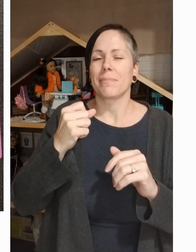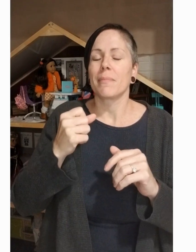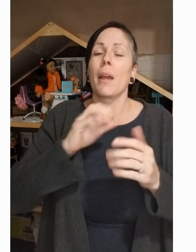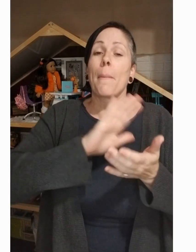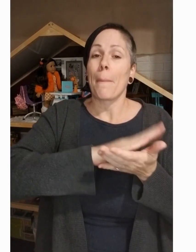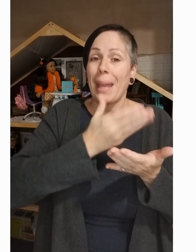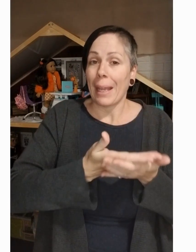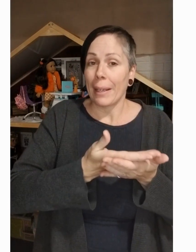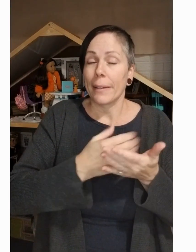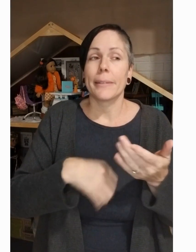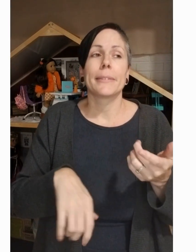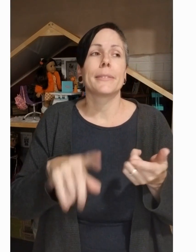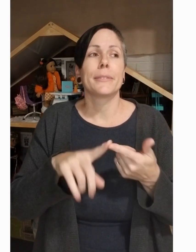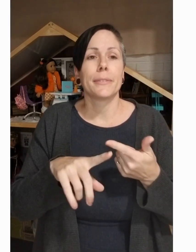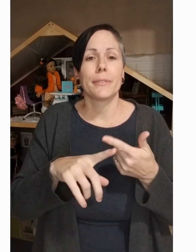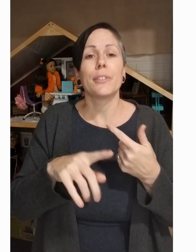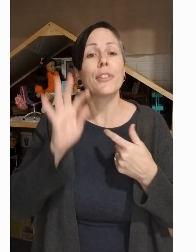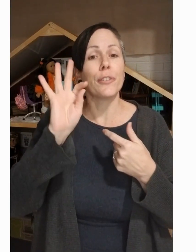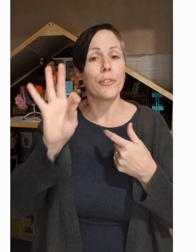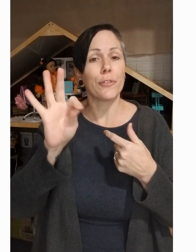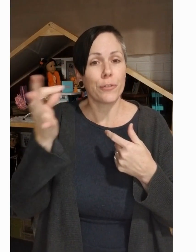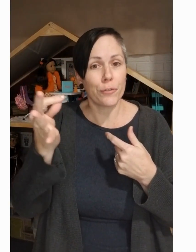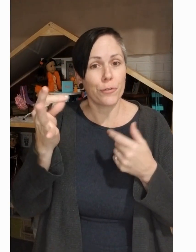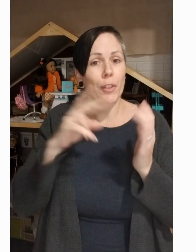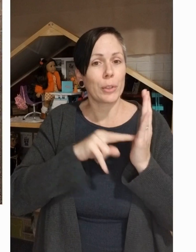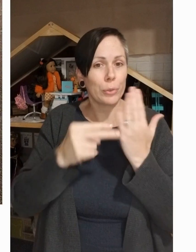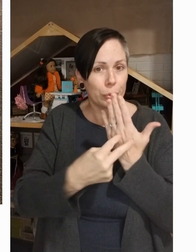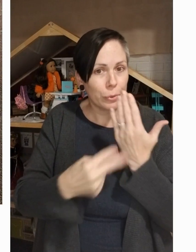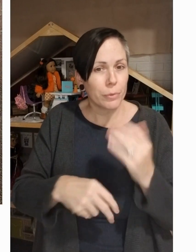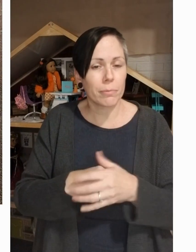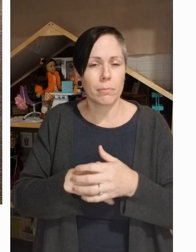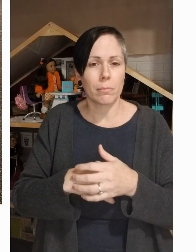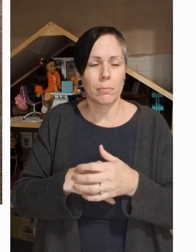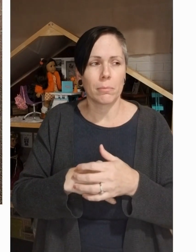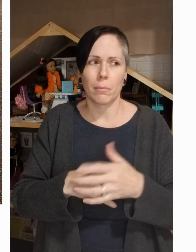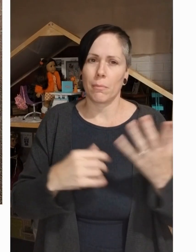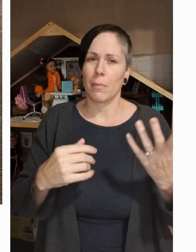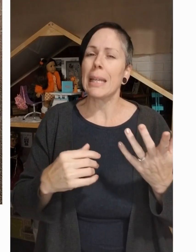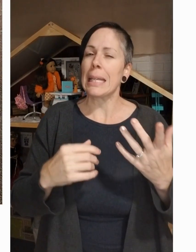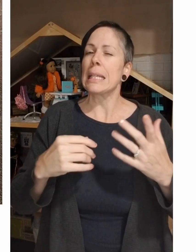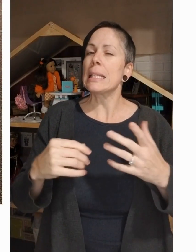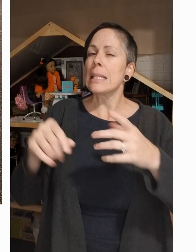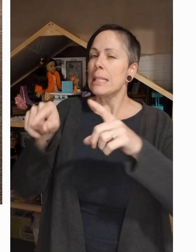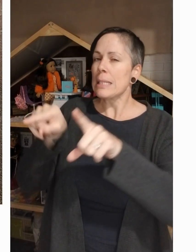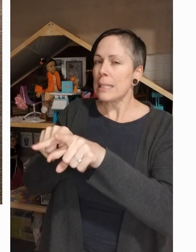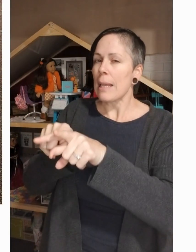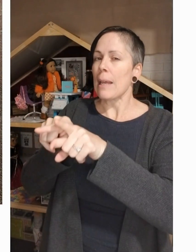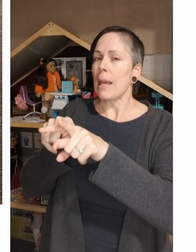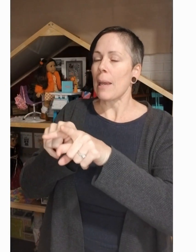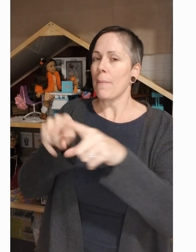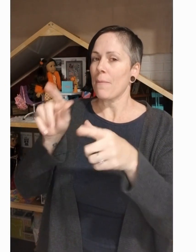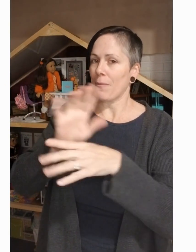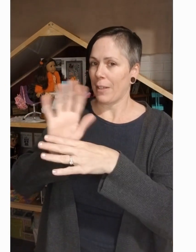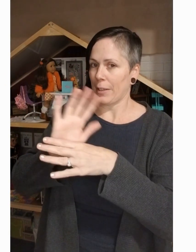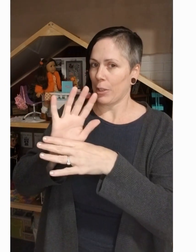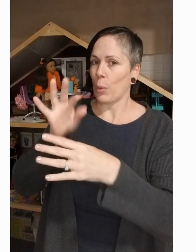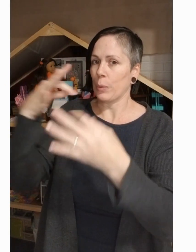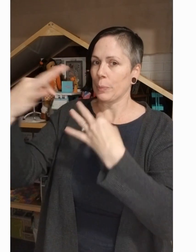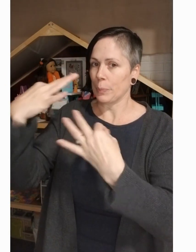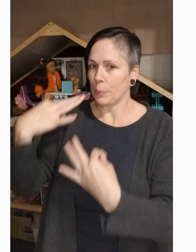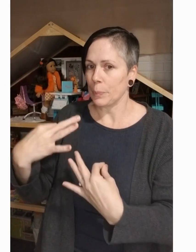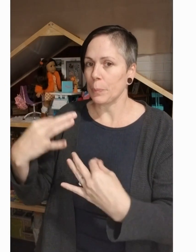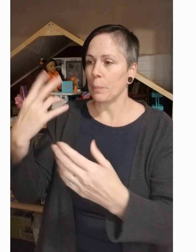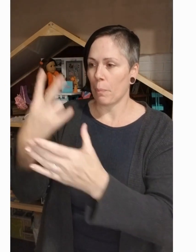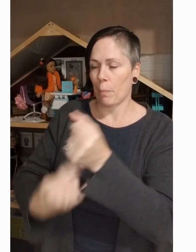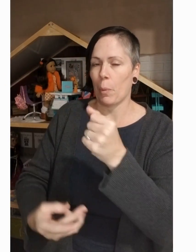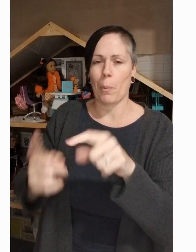toast. That was in the same tutorial, but those are completely different products. So I'm counting them as 2 different things, and the approaches